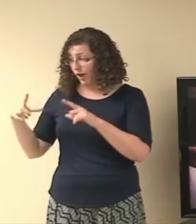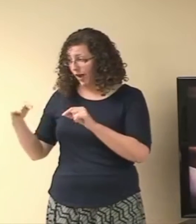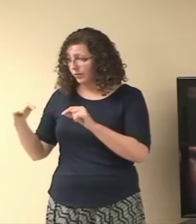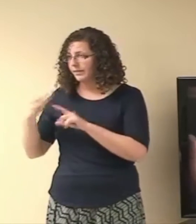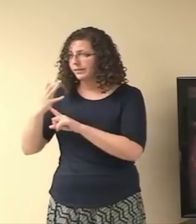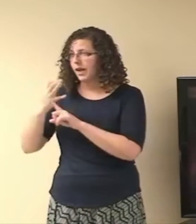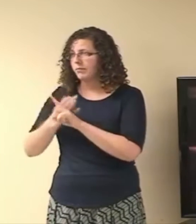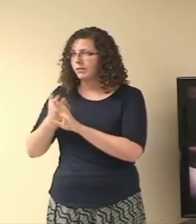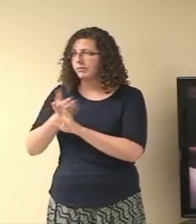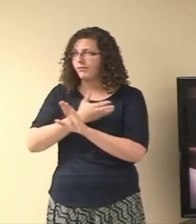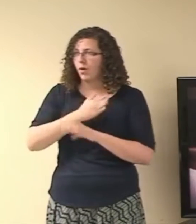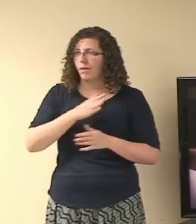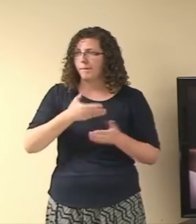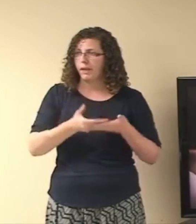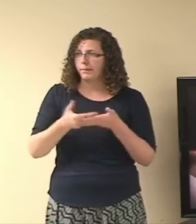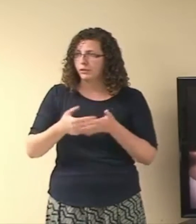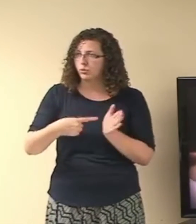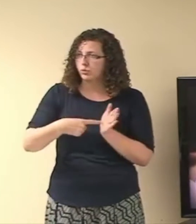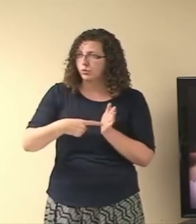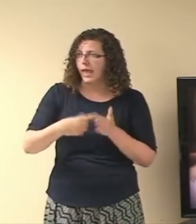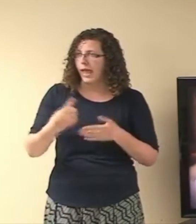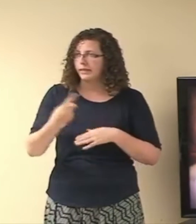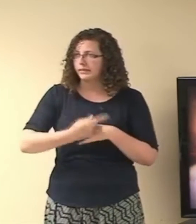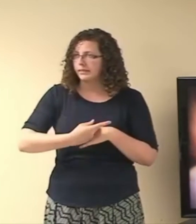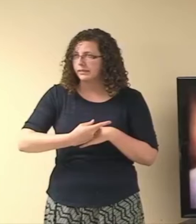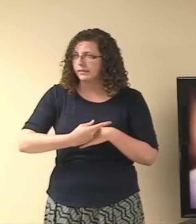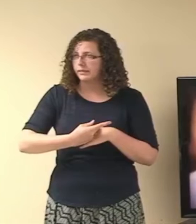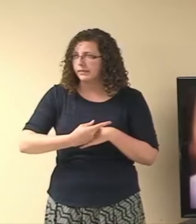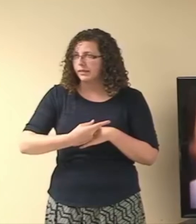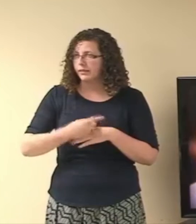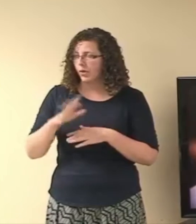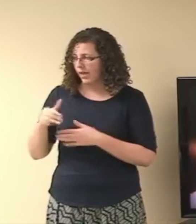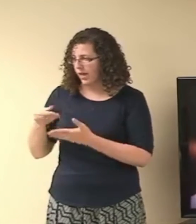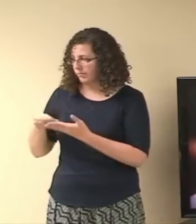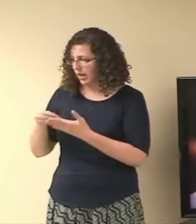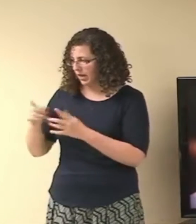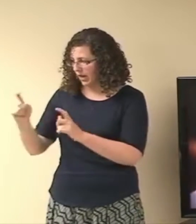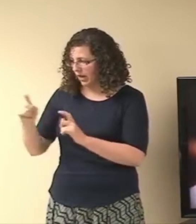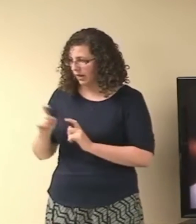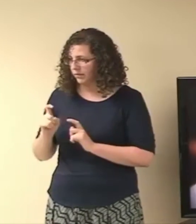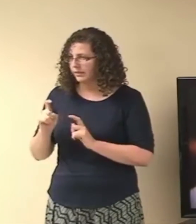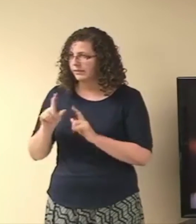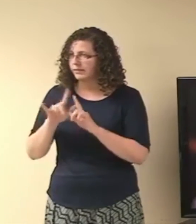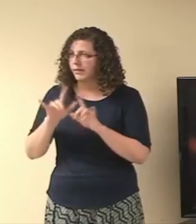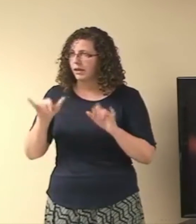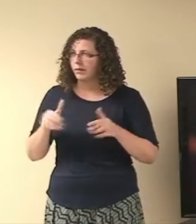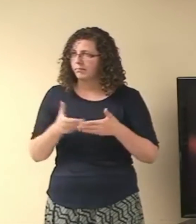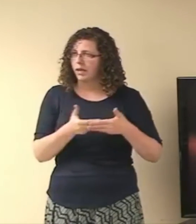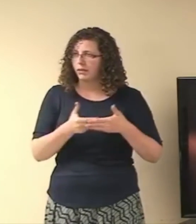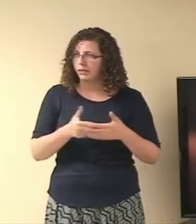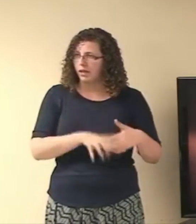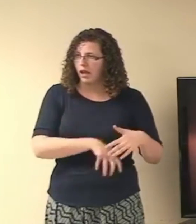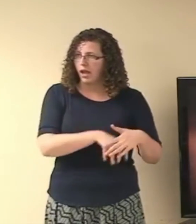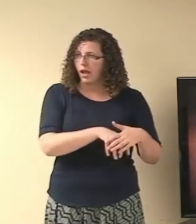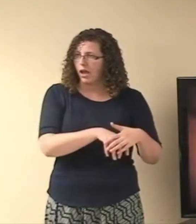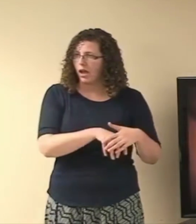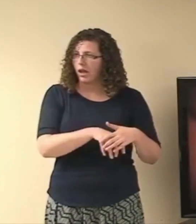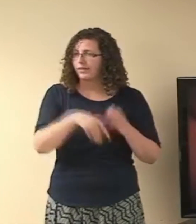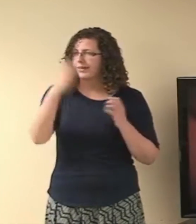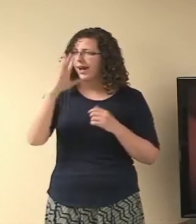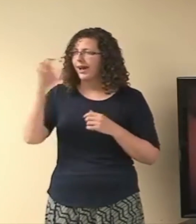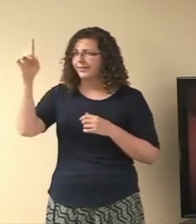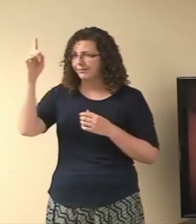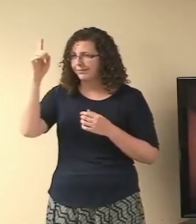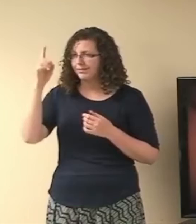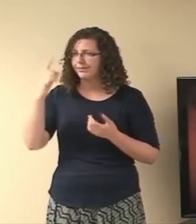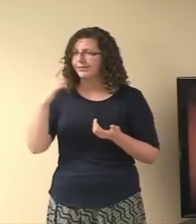Malaya's due date. They gave us that money right about the time our daughter was conceived. It was like God was saying, I have a baby out there